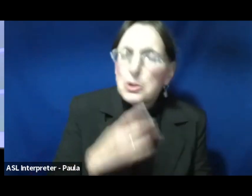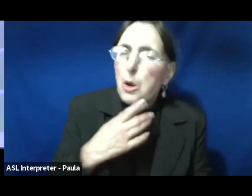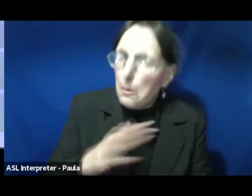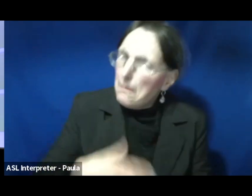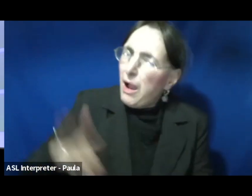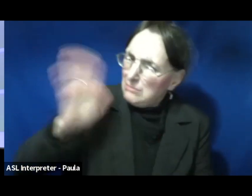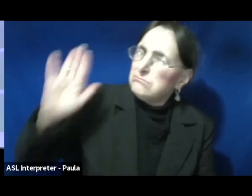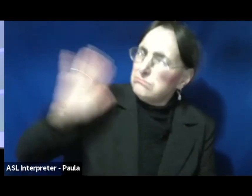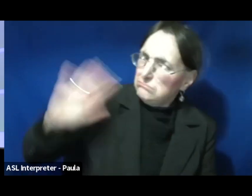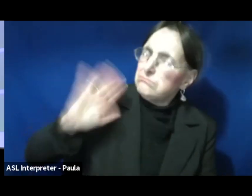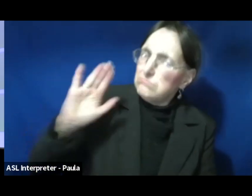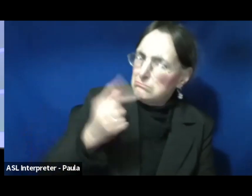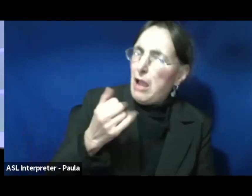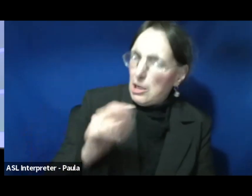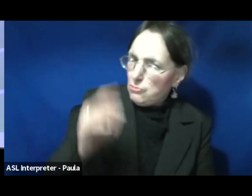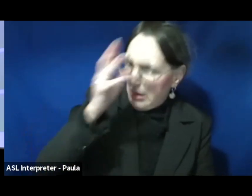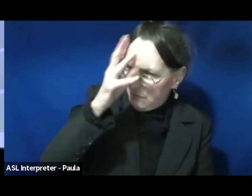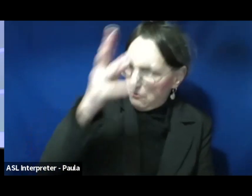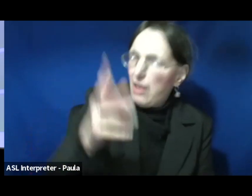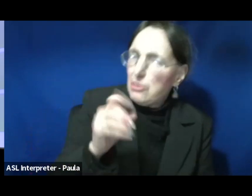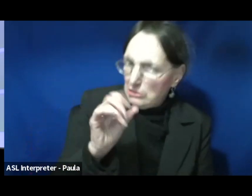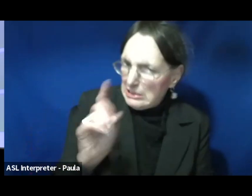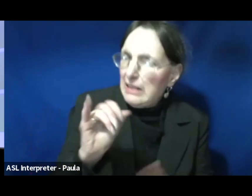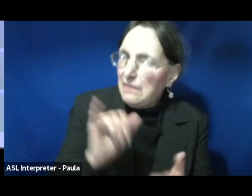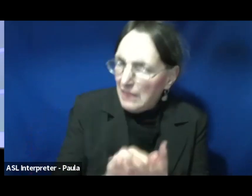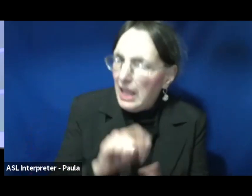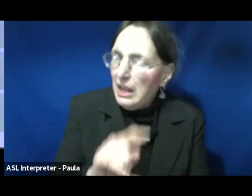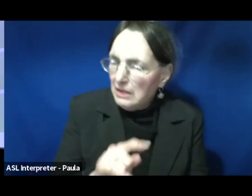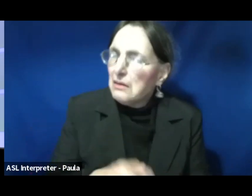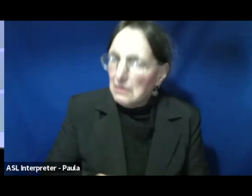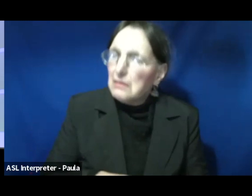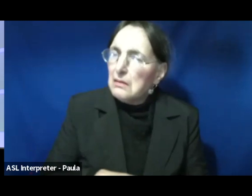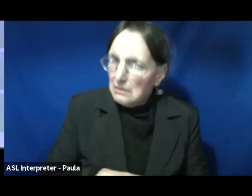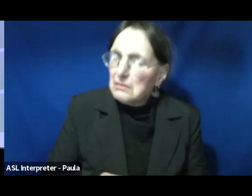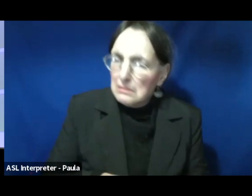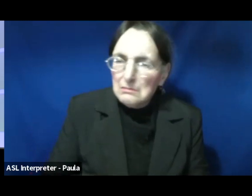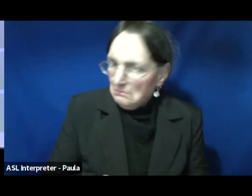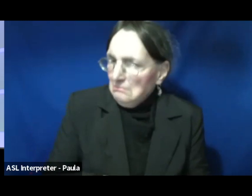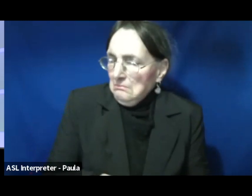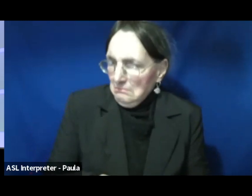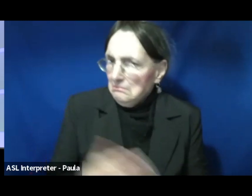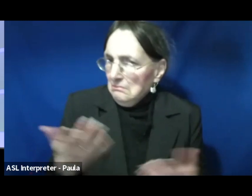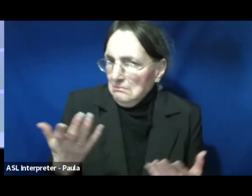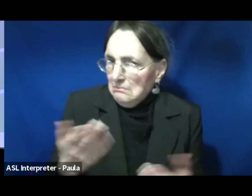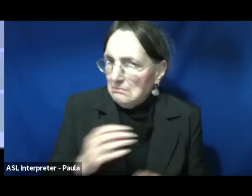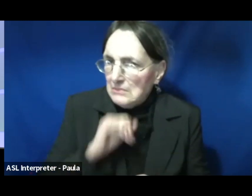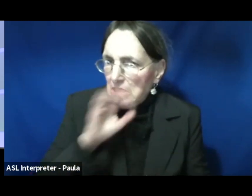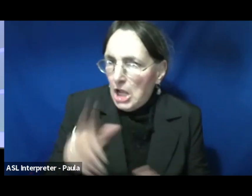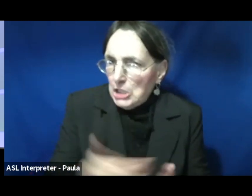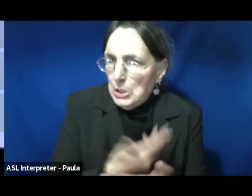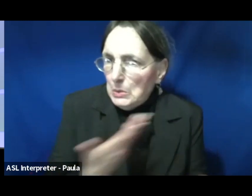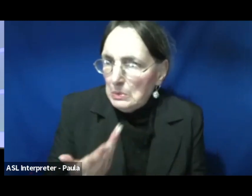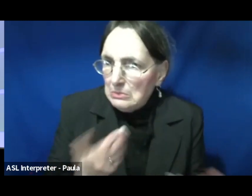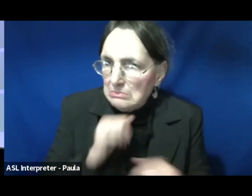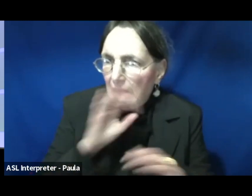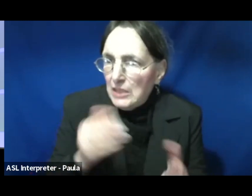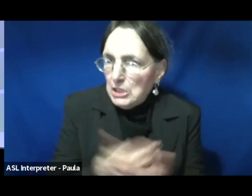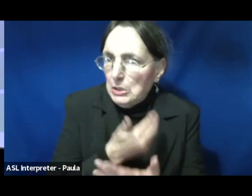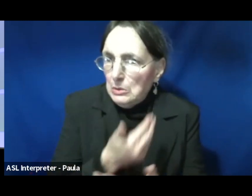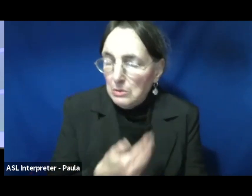there, let it decompose, and we'll pull all the cans and bottles out of it. Oh, this was around all the time? Oh,